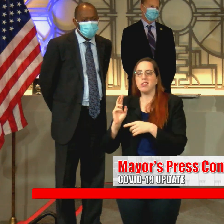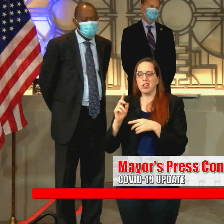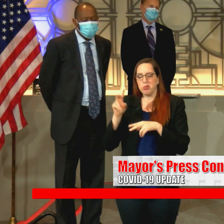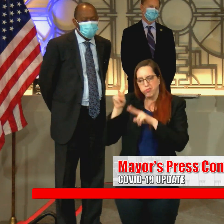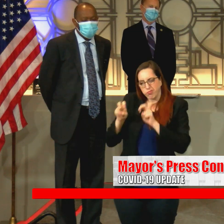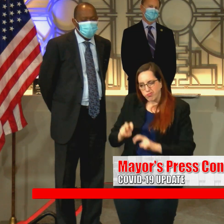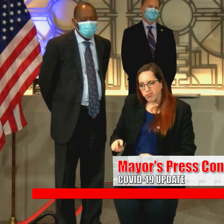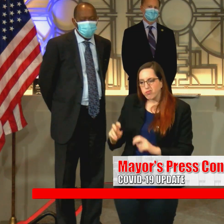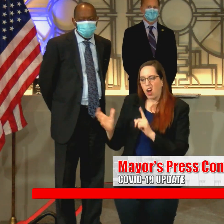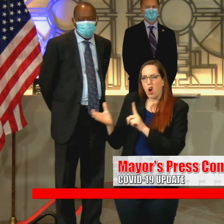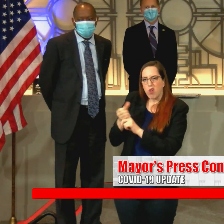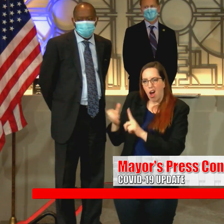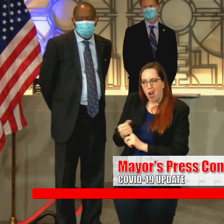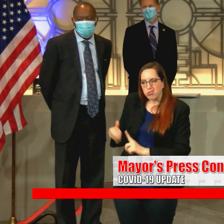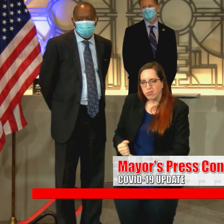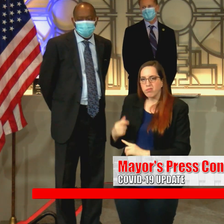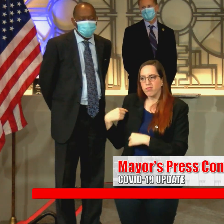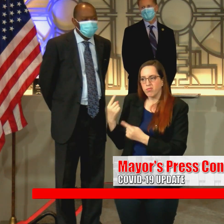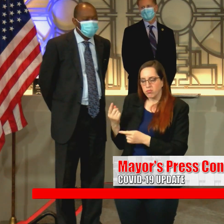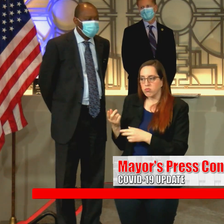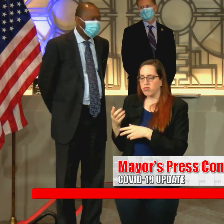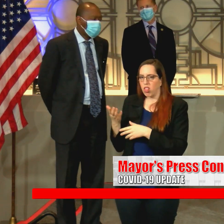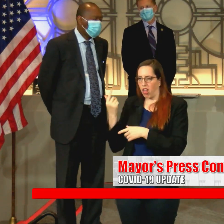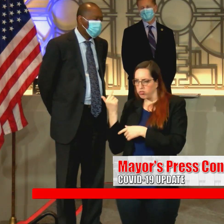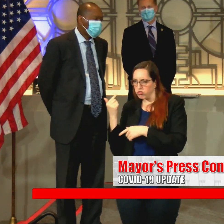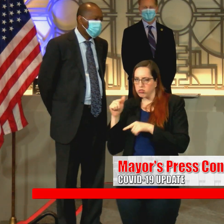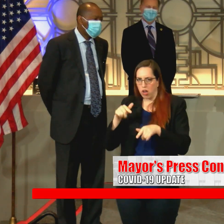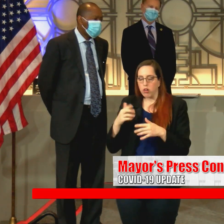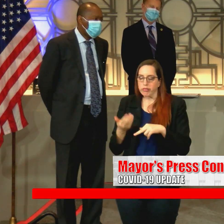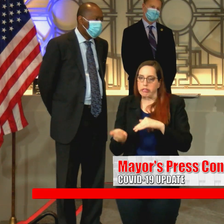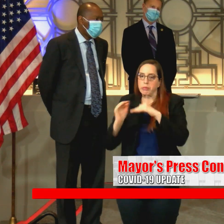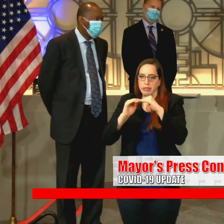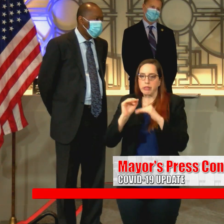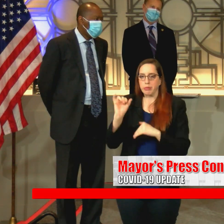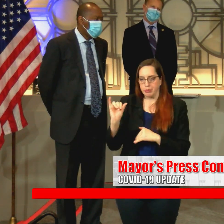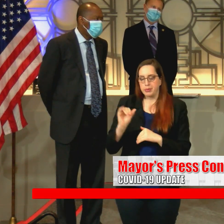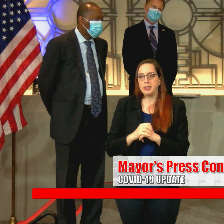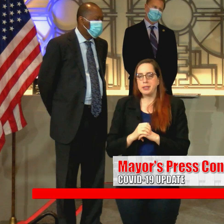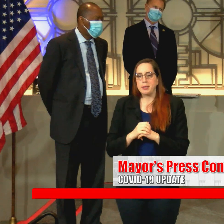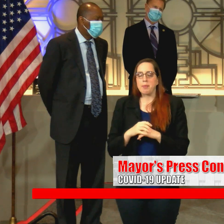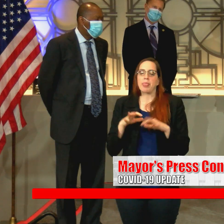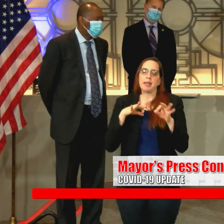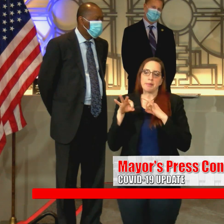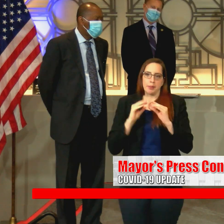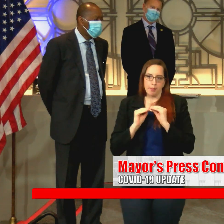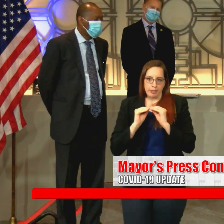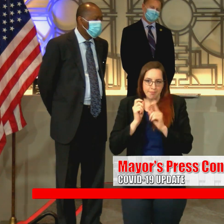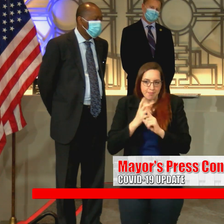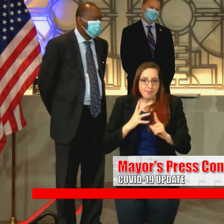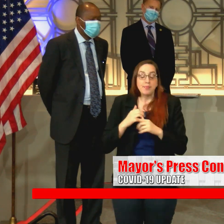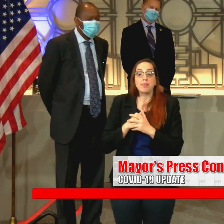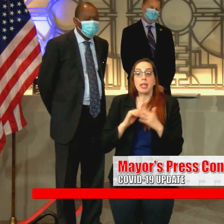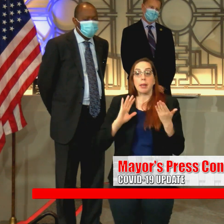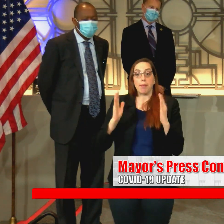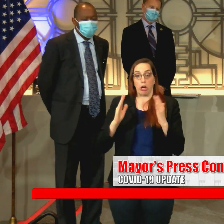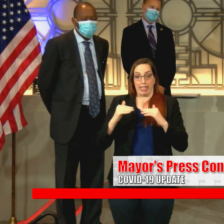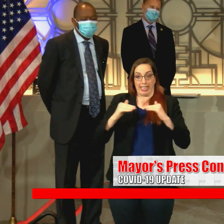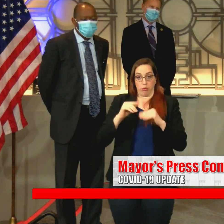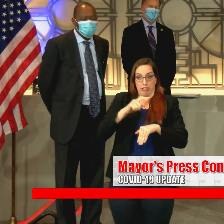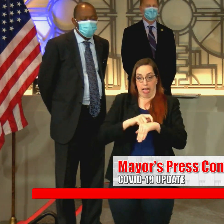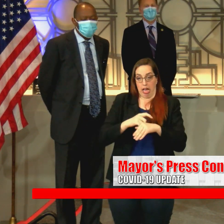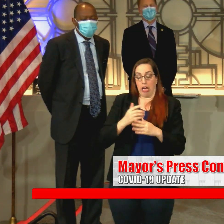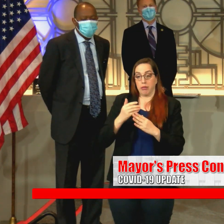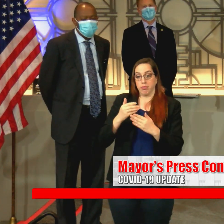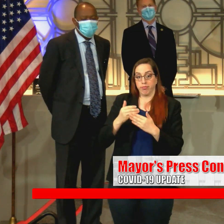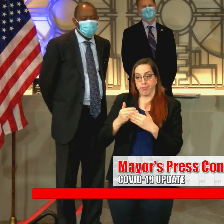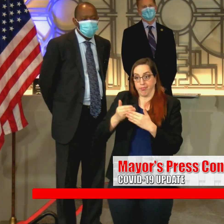if our arrests were keeping pace with the increased incidents in this area. Let me bring that up now. When comparing equal time periods immediately before